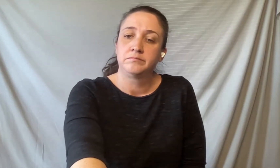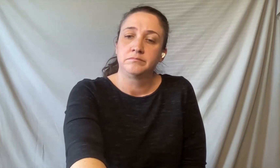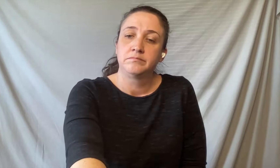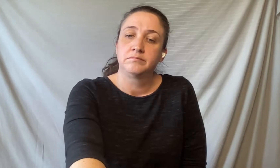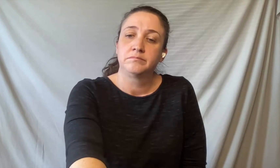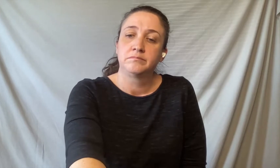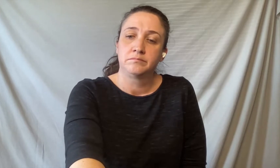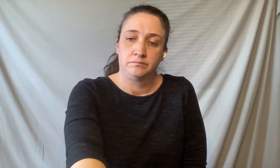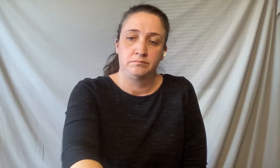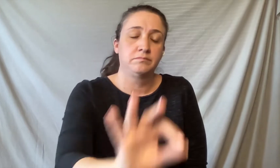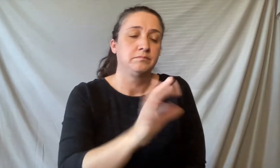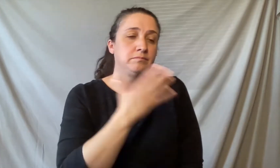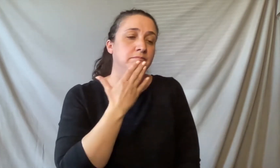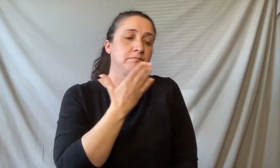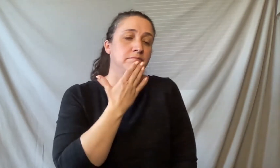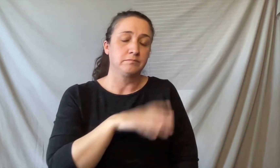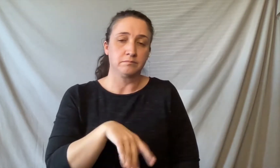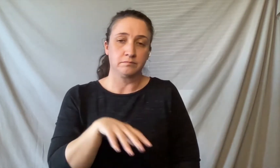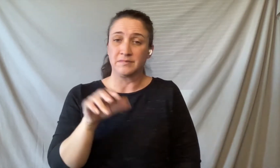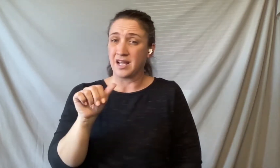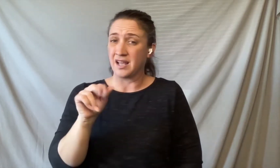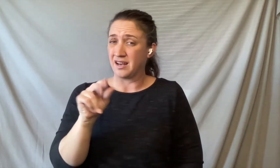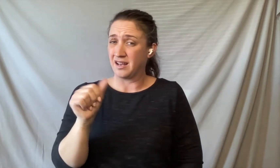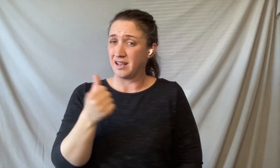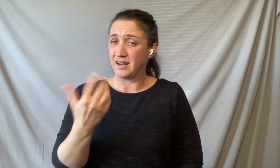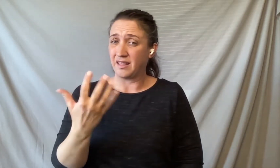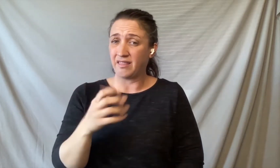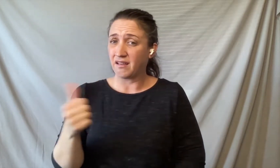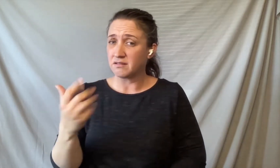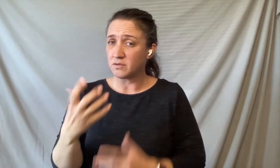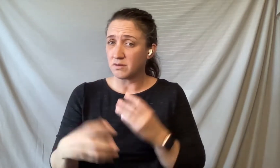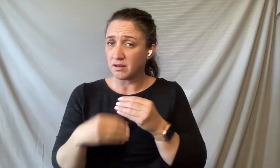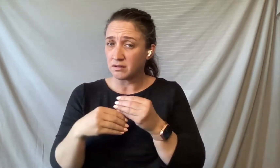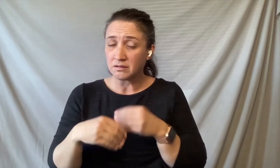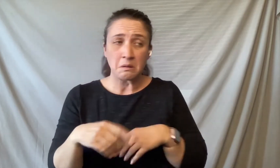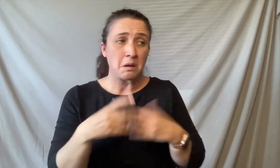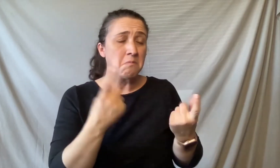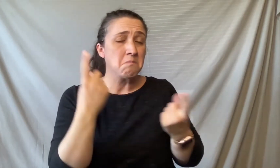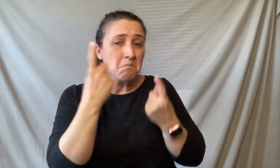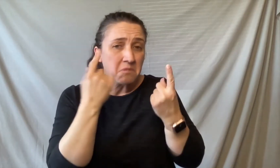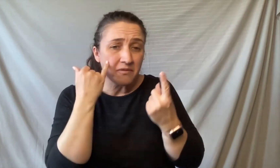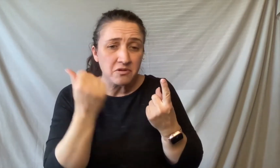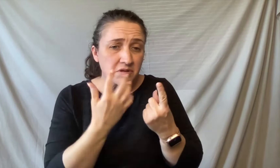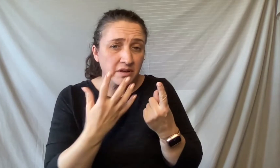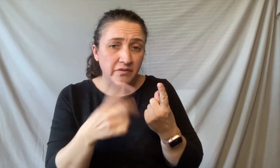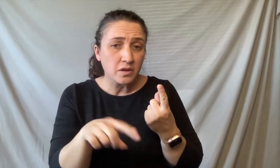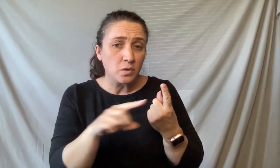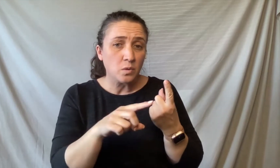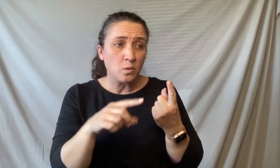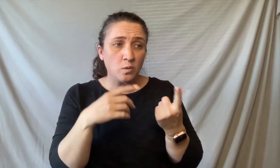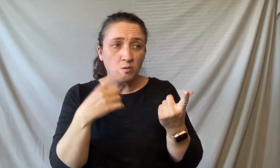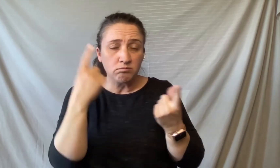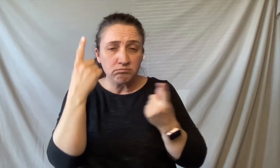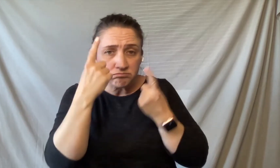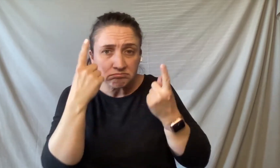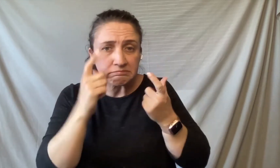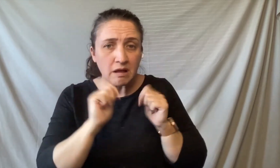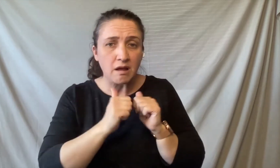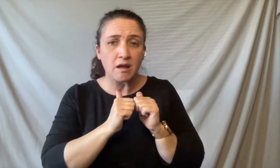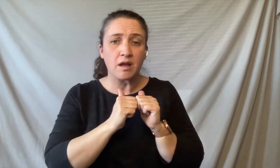Yeah, thank you, Anna. Did you have anything else you wanted to say? If there's anything that you guys have in mind on